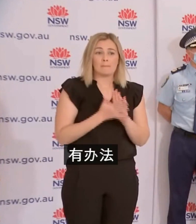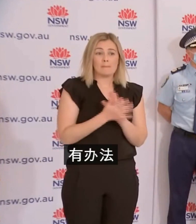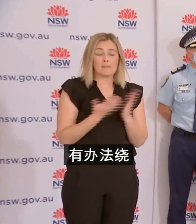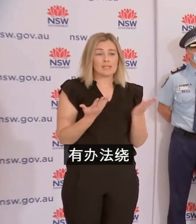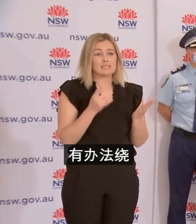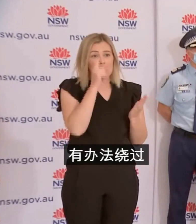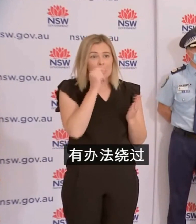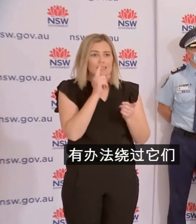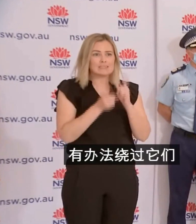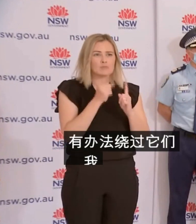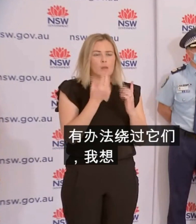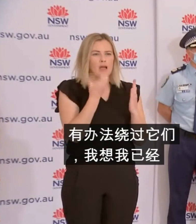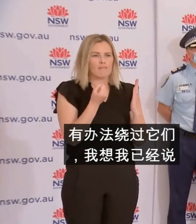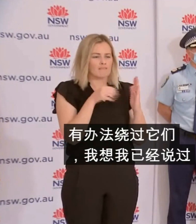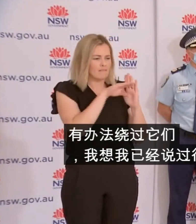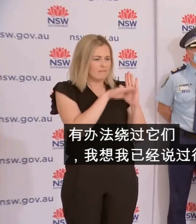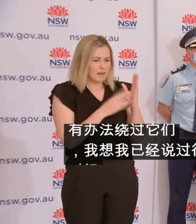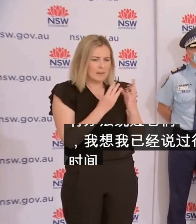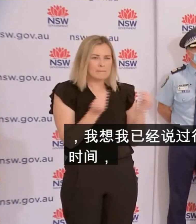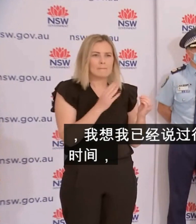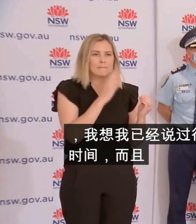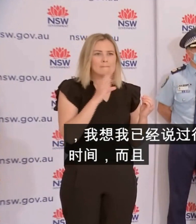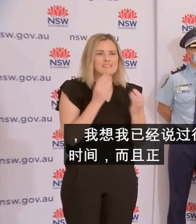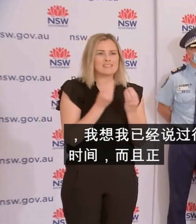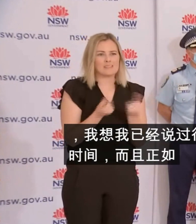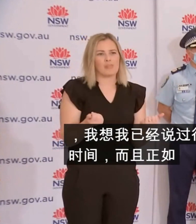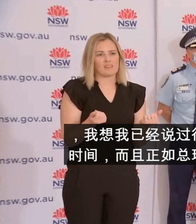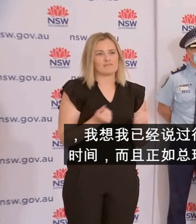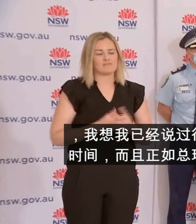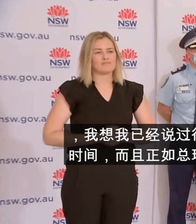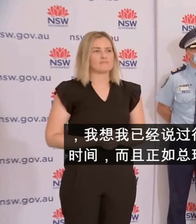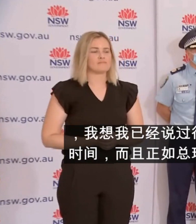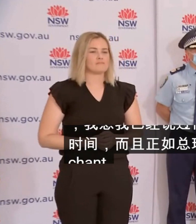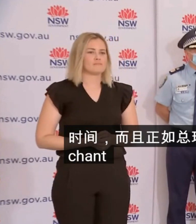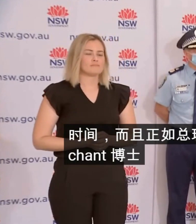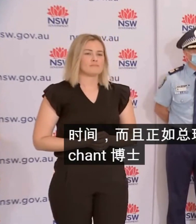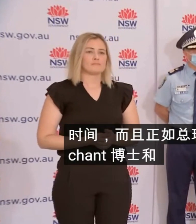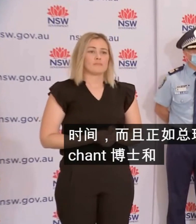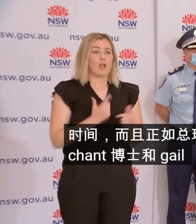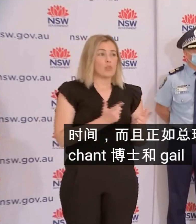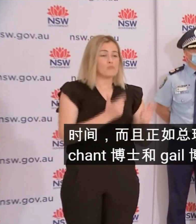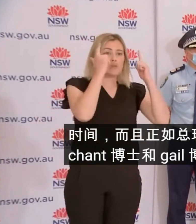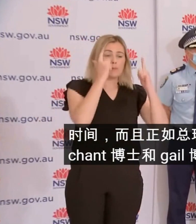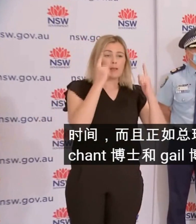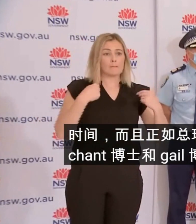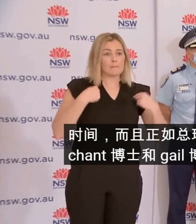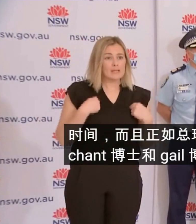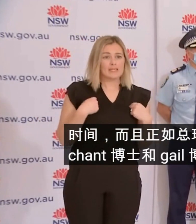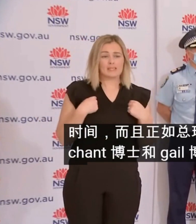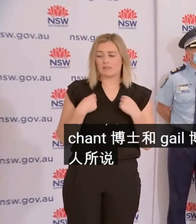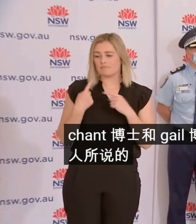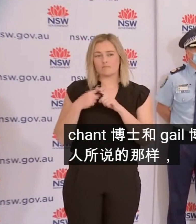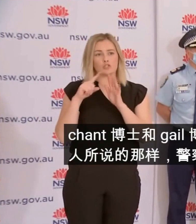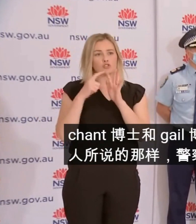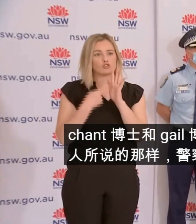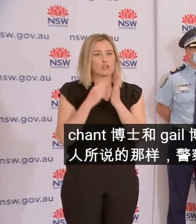there are ways through and around them. And I think I've said that many, many times. But also, as the Premier and I and Dr Chant and Dr Gale and all the